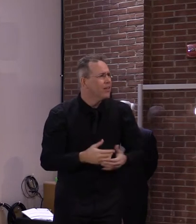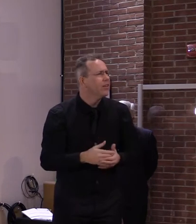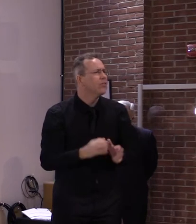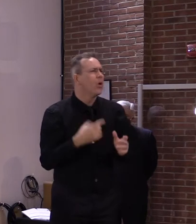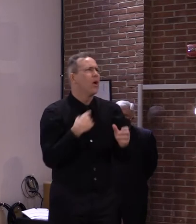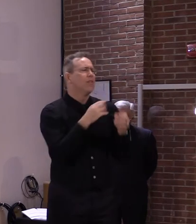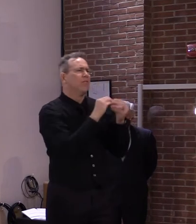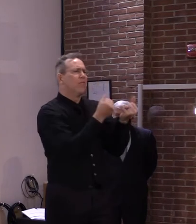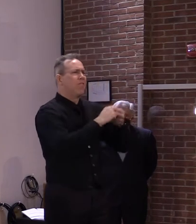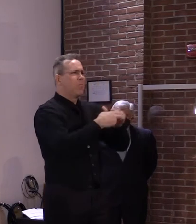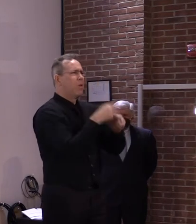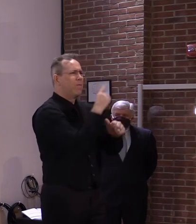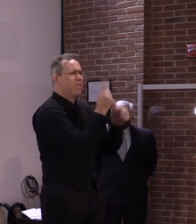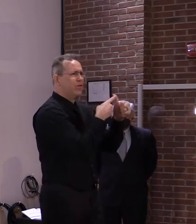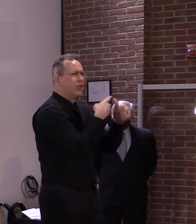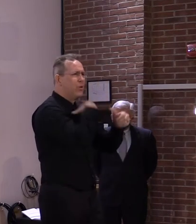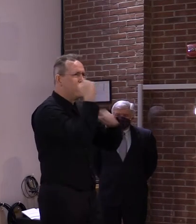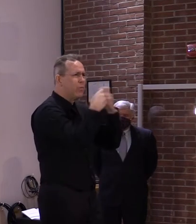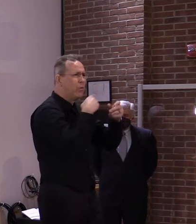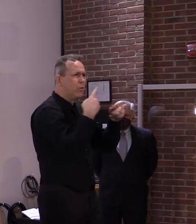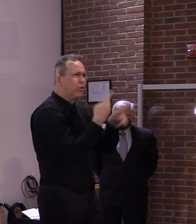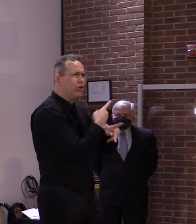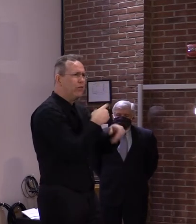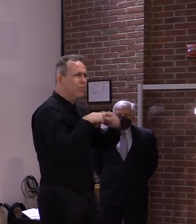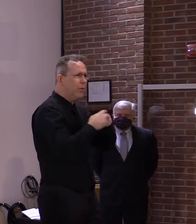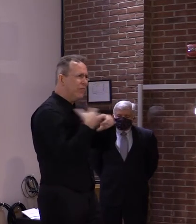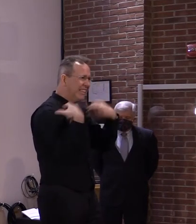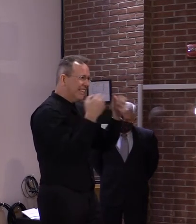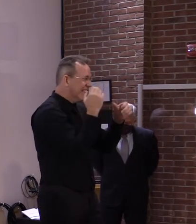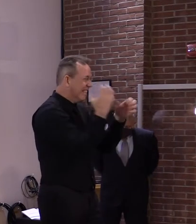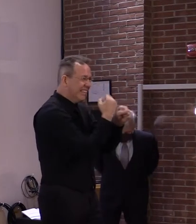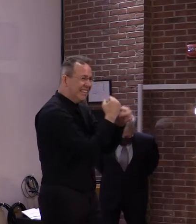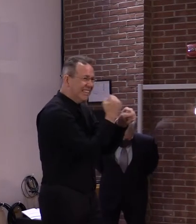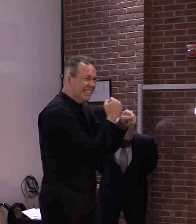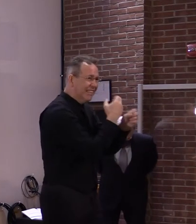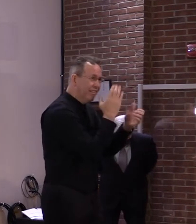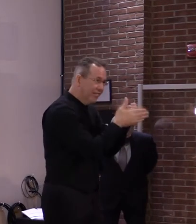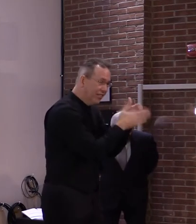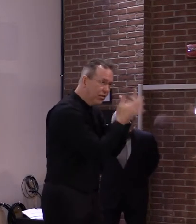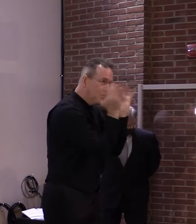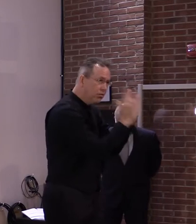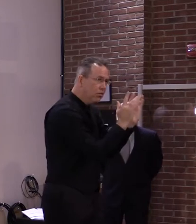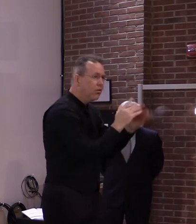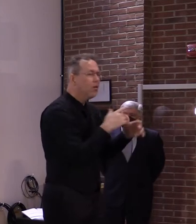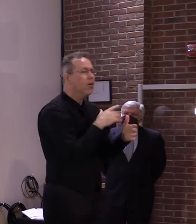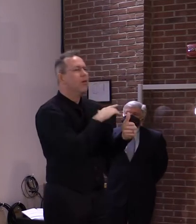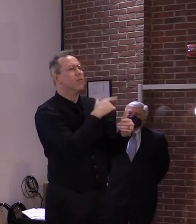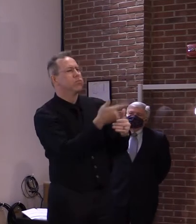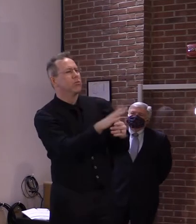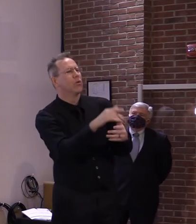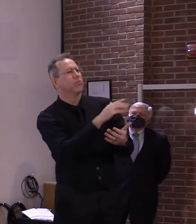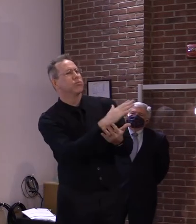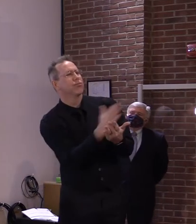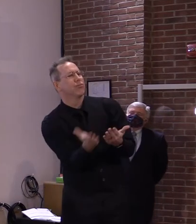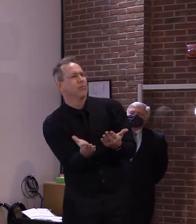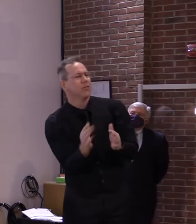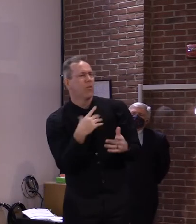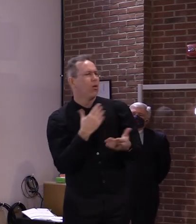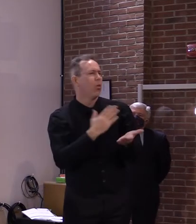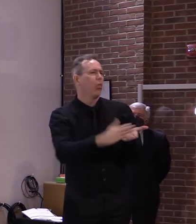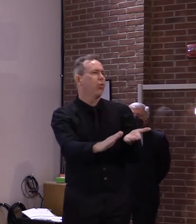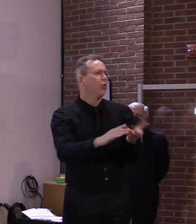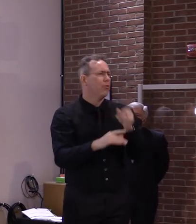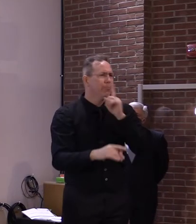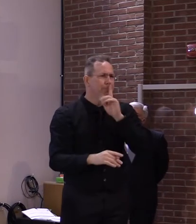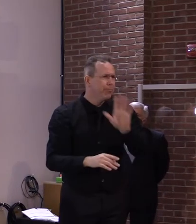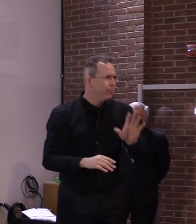priority it is just a real challenge when every individual or advocacy group has a reason